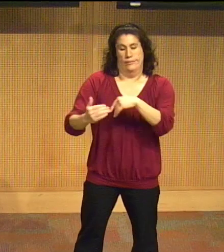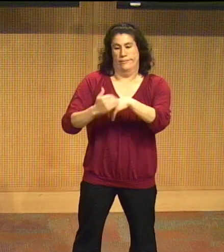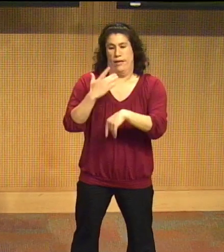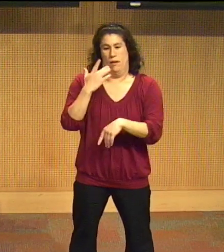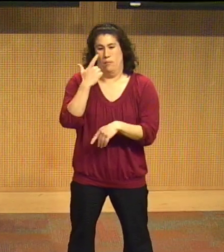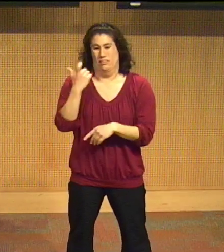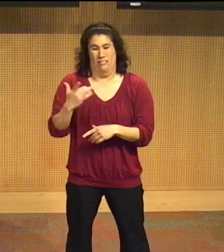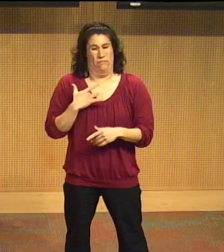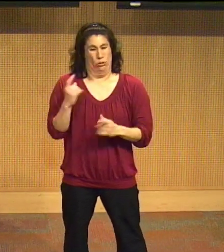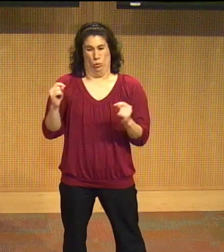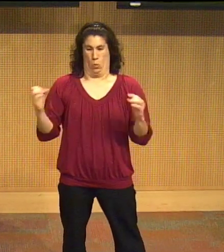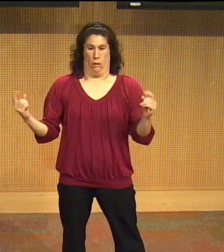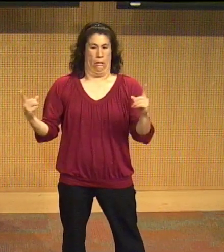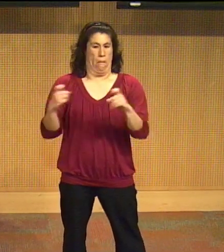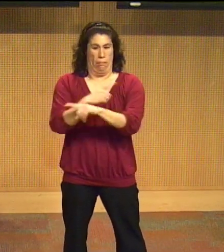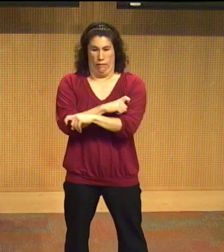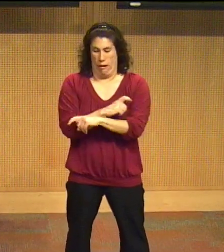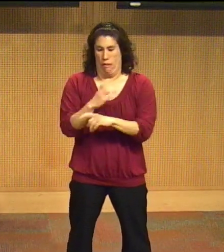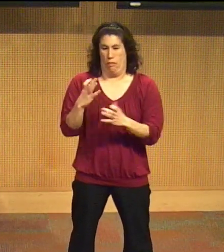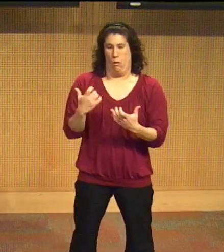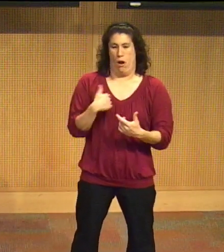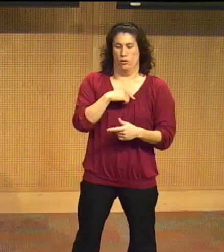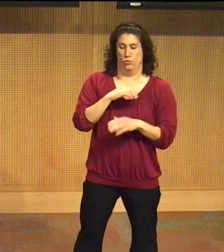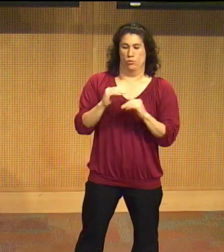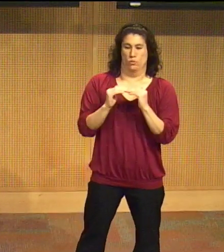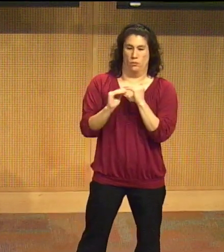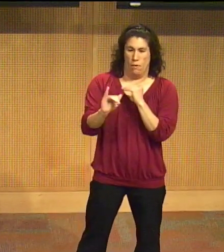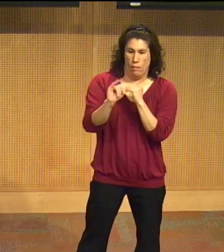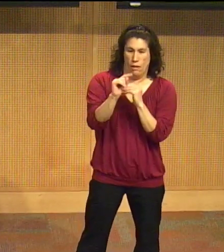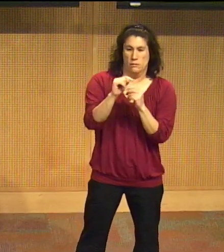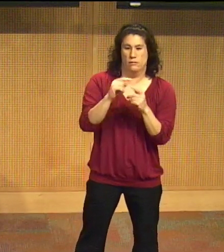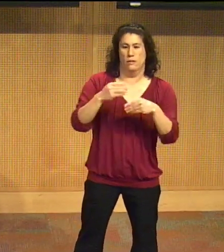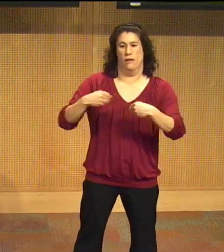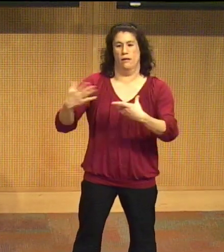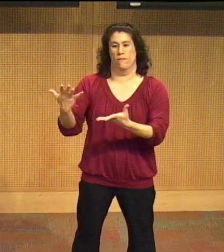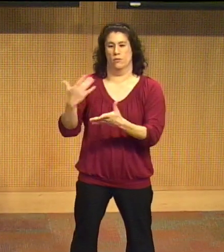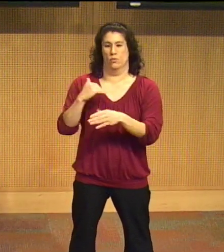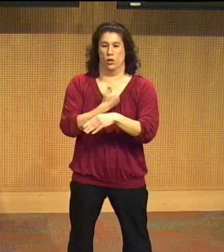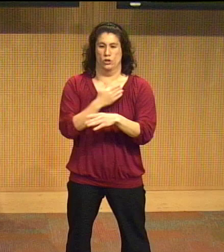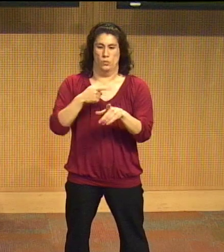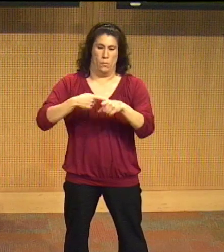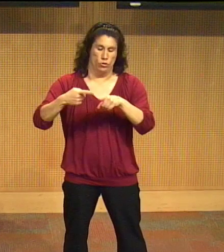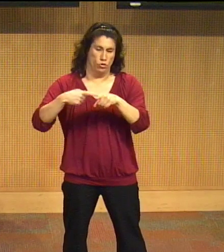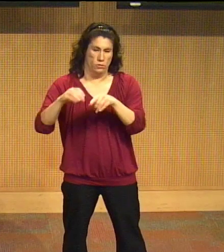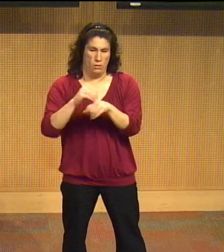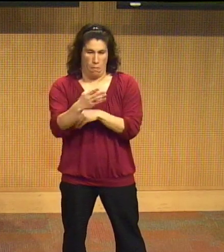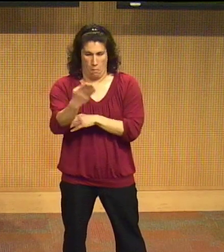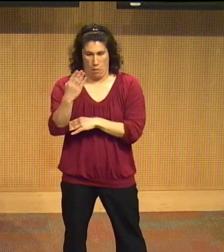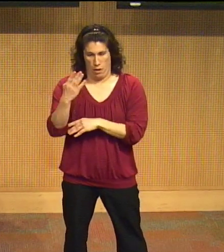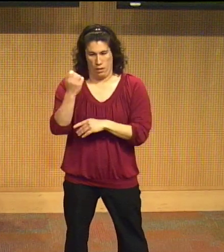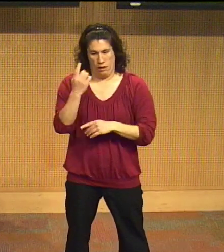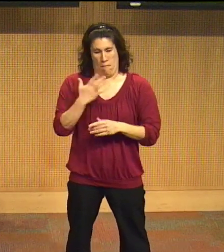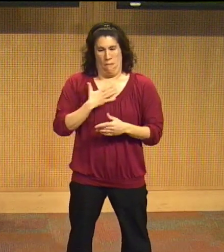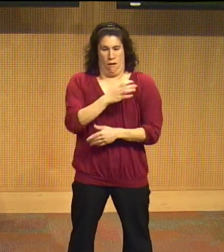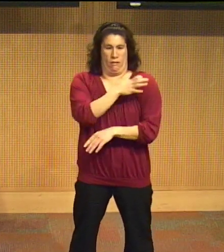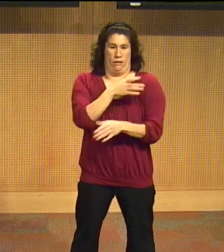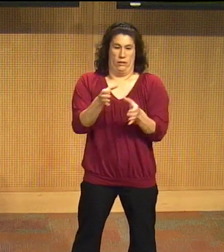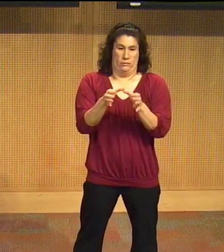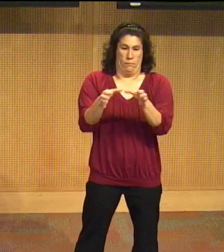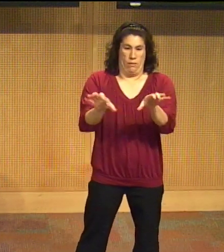safe are overnight without being watched. Other cases are very complex and they need to be stabilized. Sometimes there are surgical procedures that